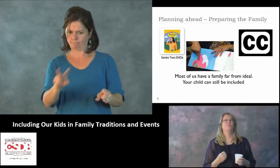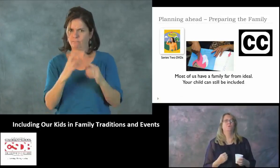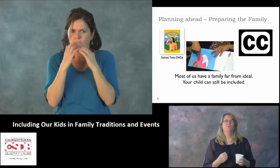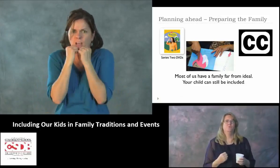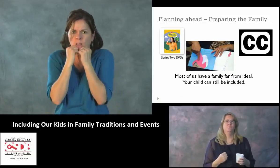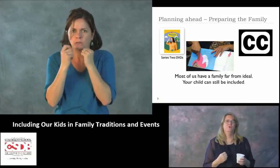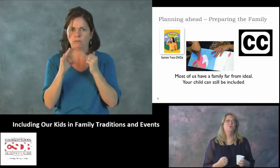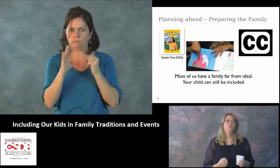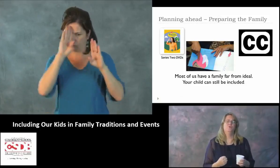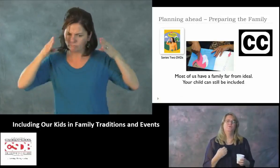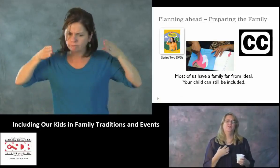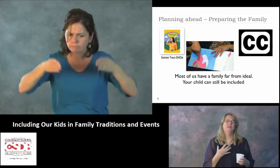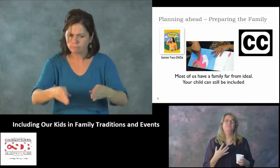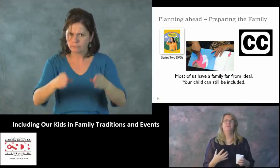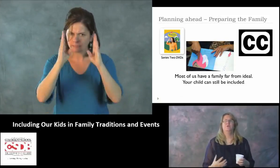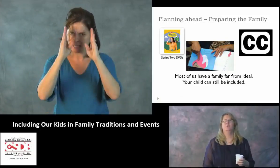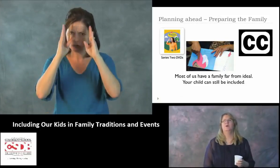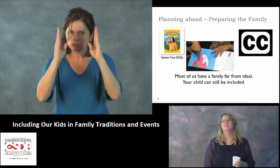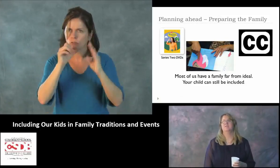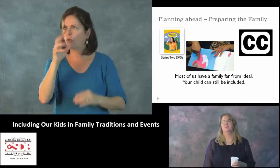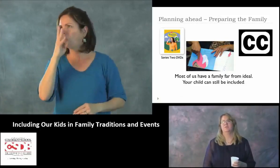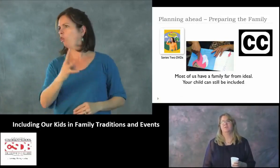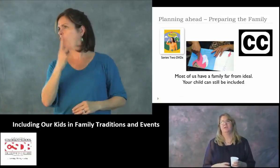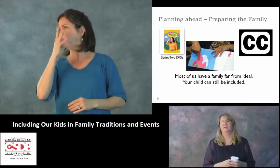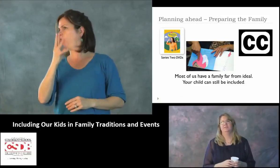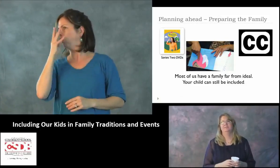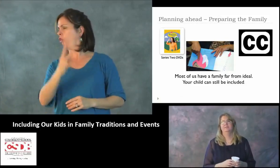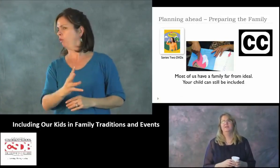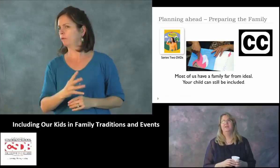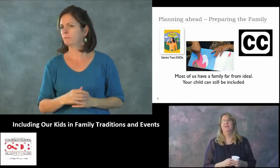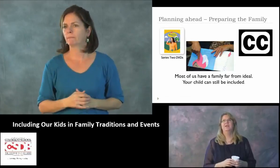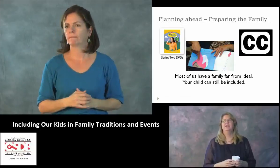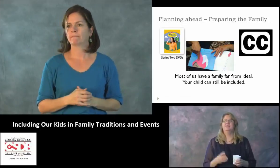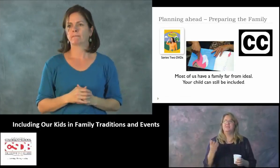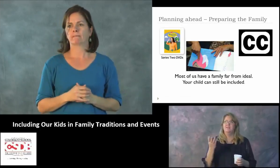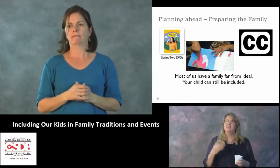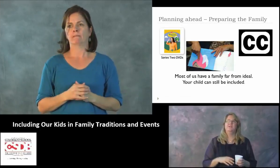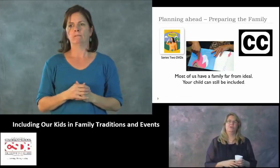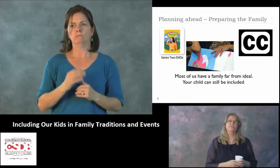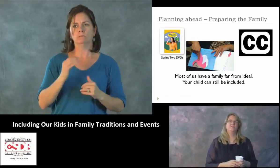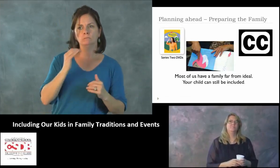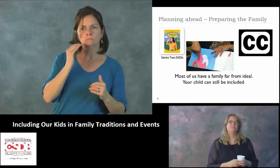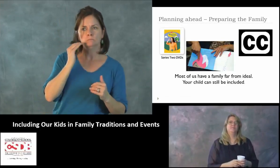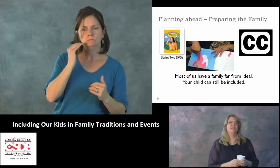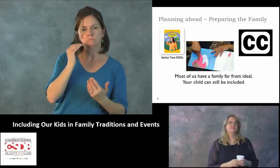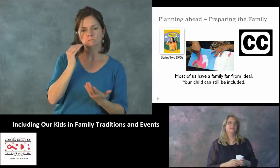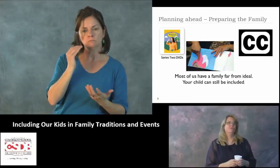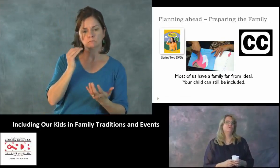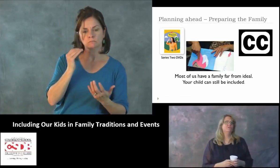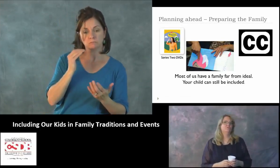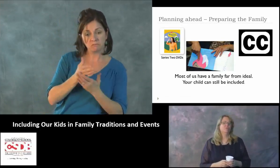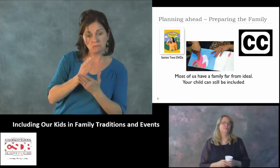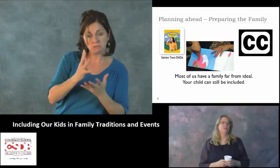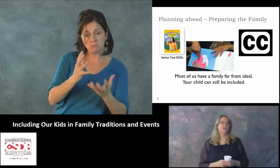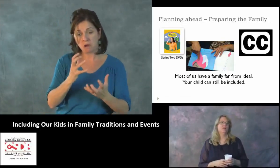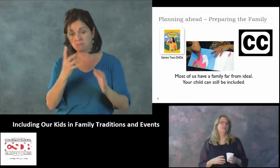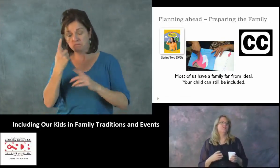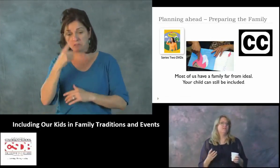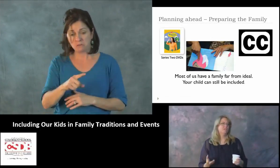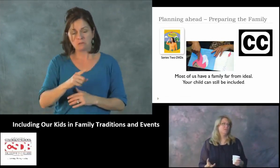and we let them know we want to know them better. Still, there are some things that you can